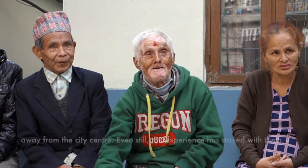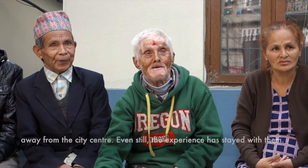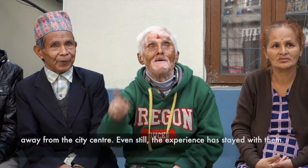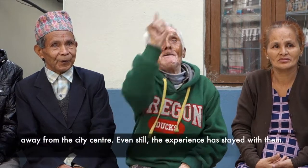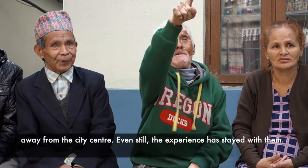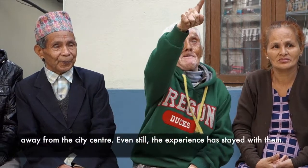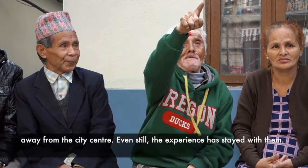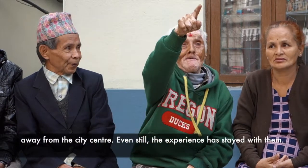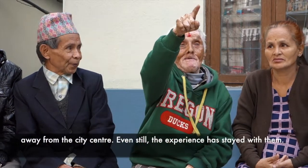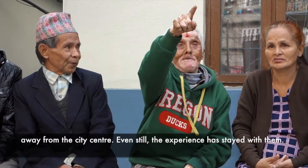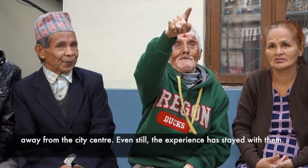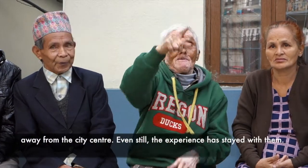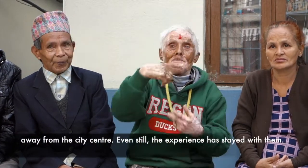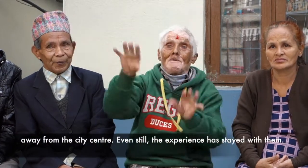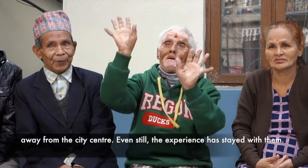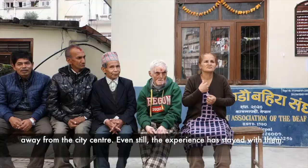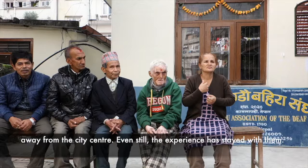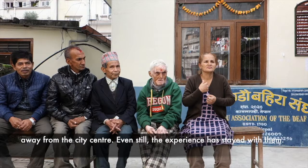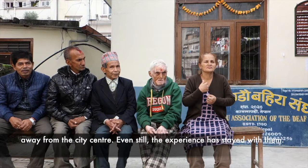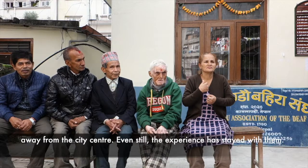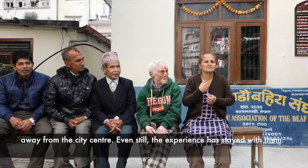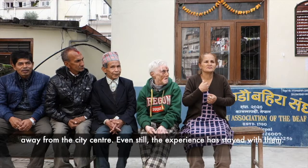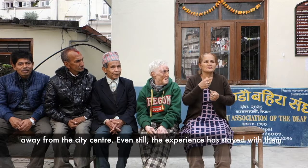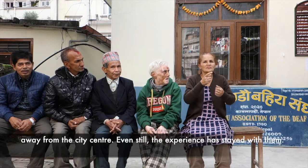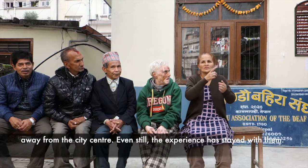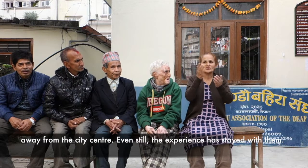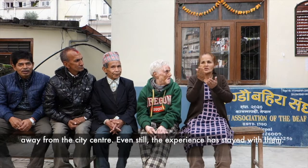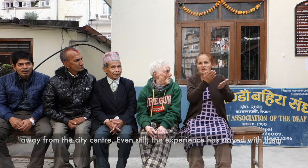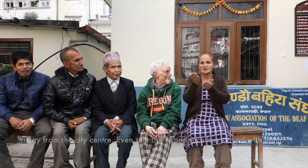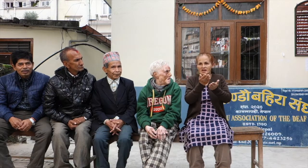Even still, the experience has stayed with them.